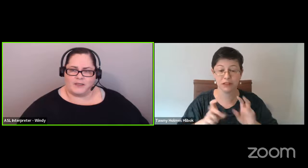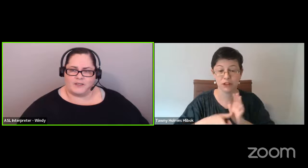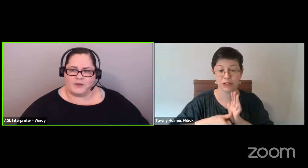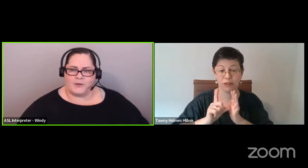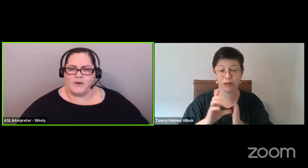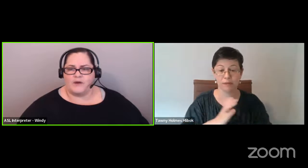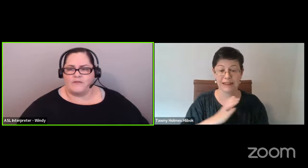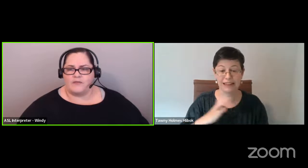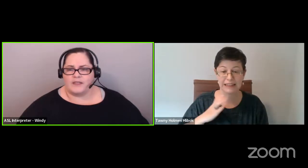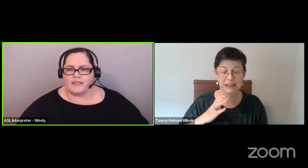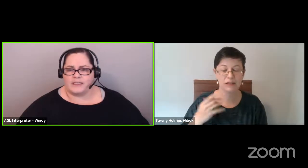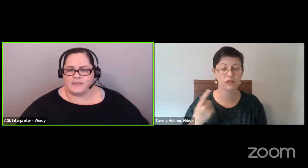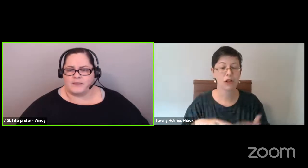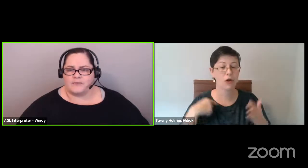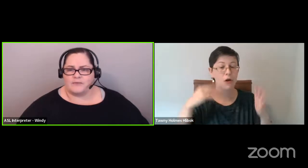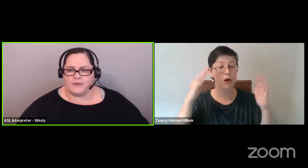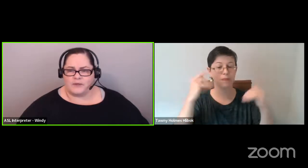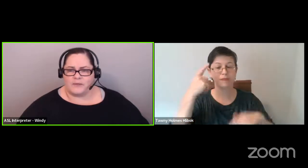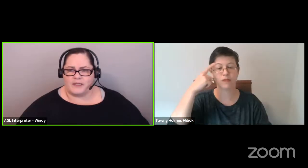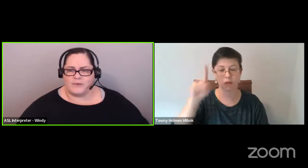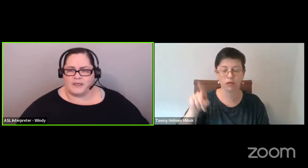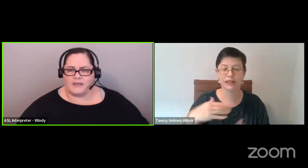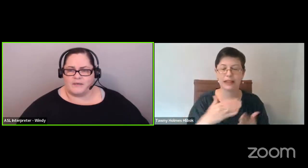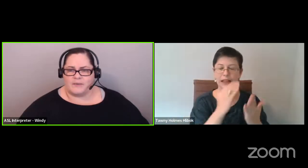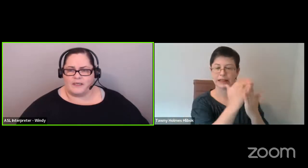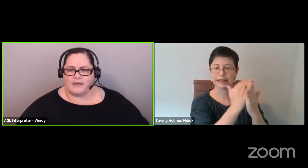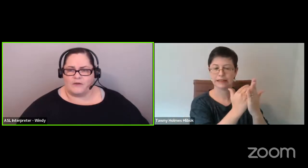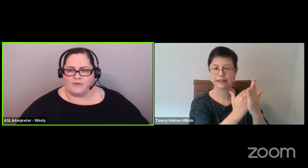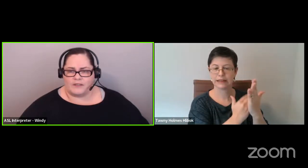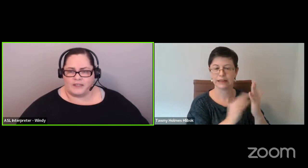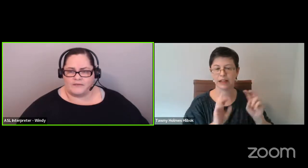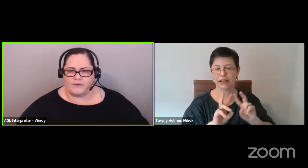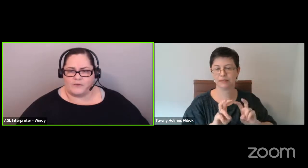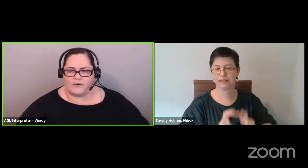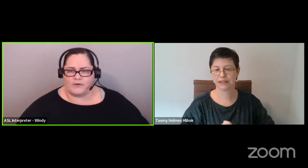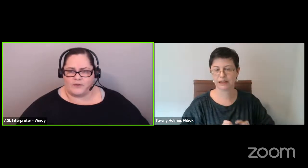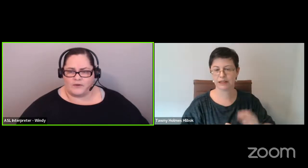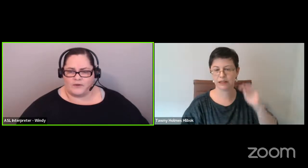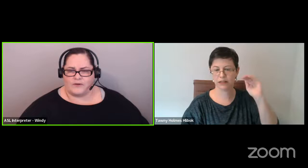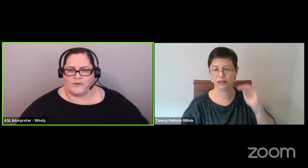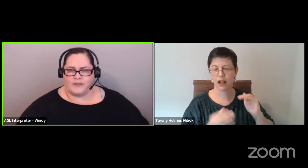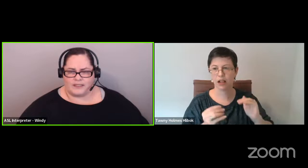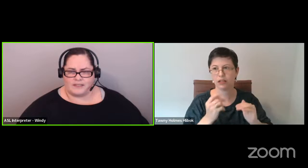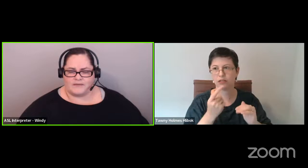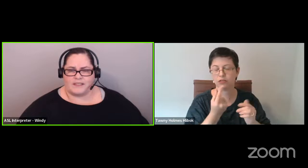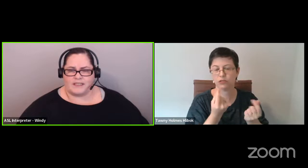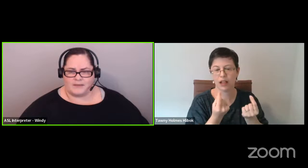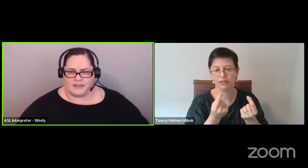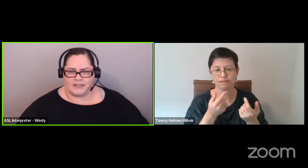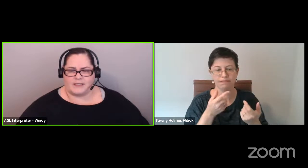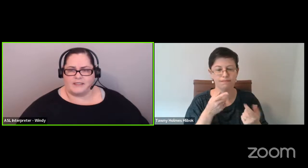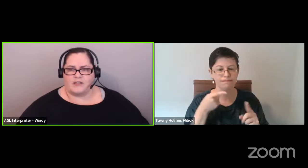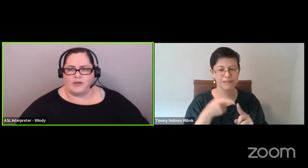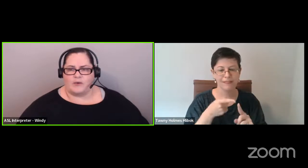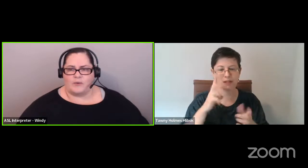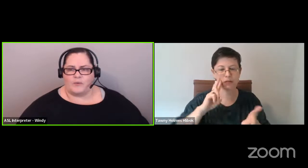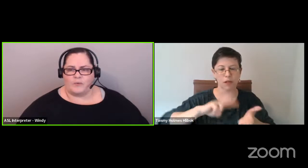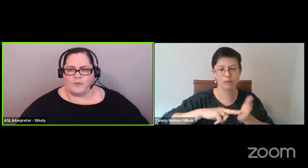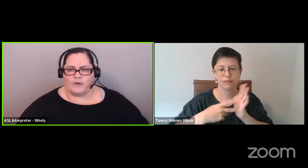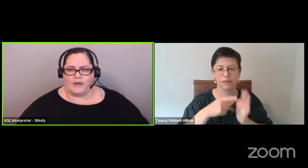perfect segue. So for the assessment review committee, we hopefully for the list of